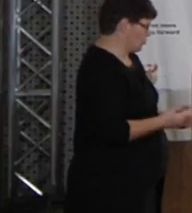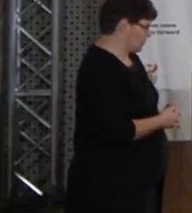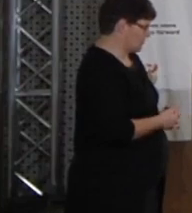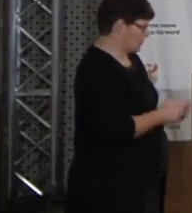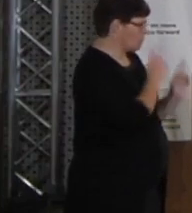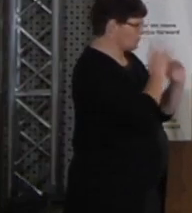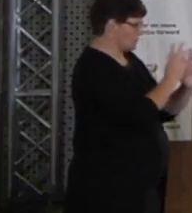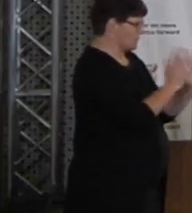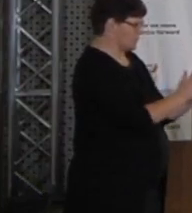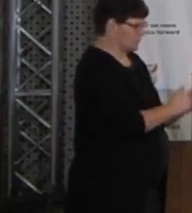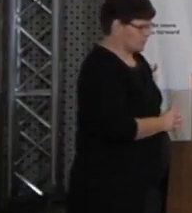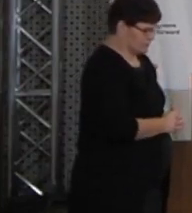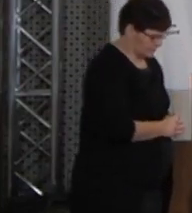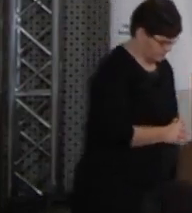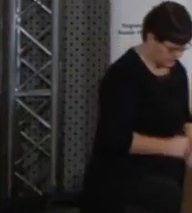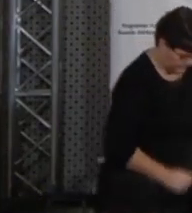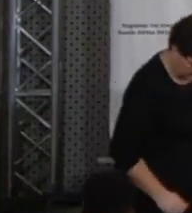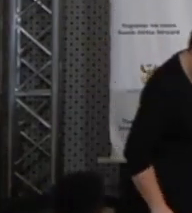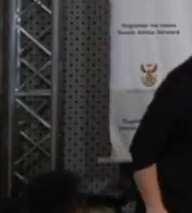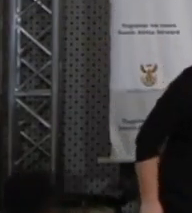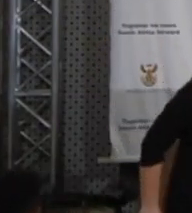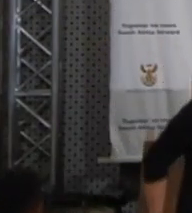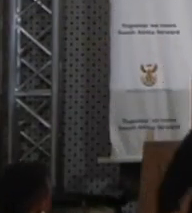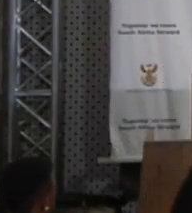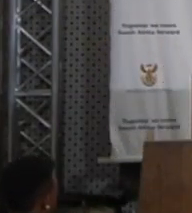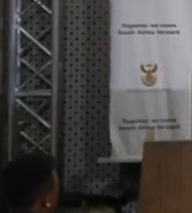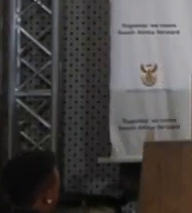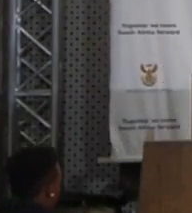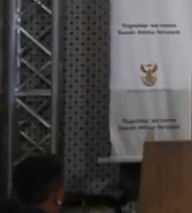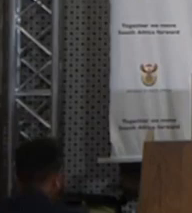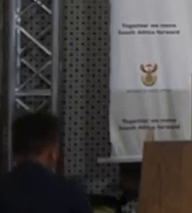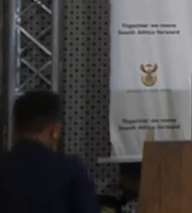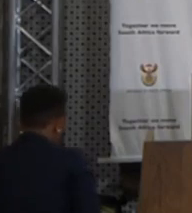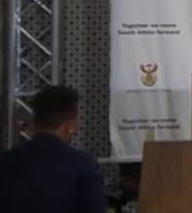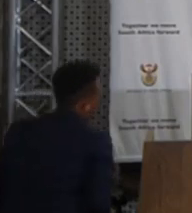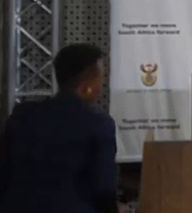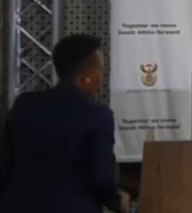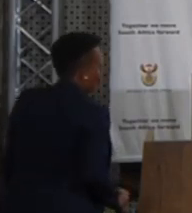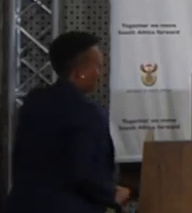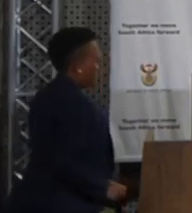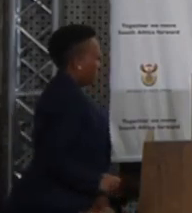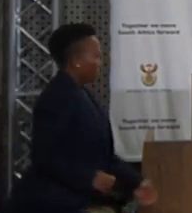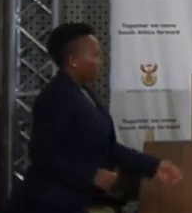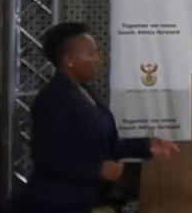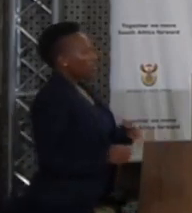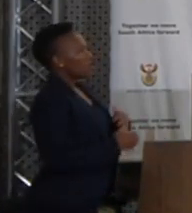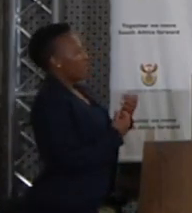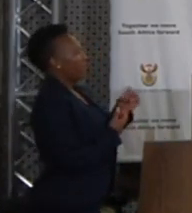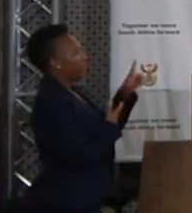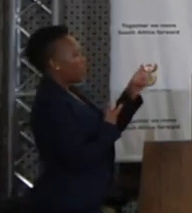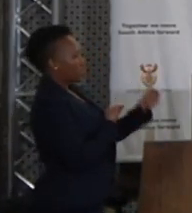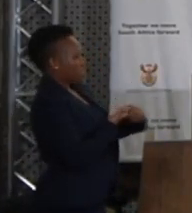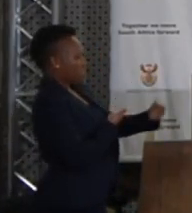respond to. I don't know whether I should respond to questions that are coming now on my cell phone. Okay,